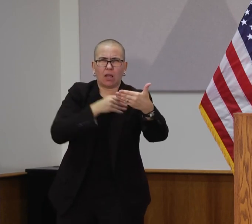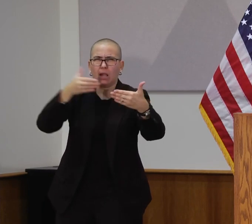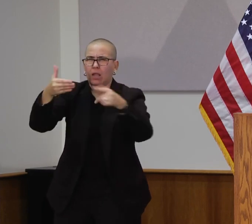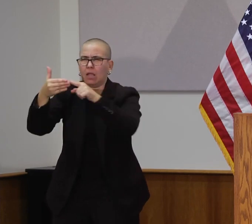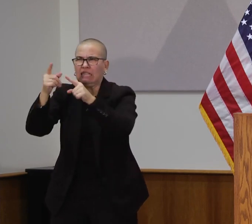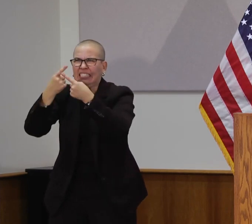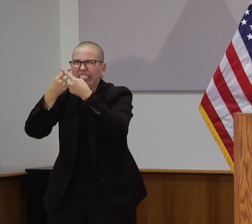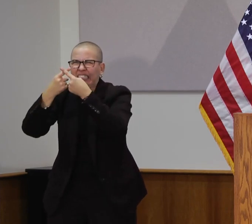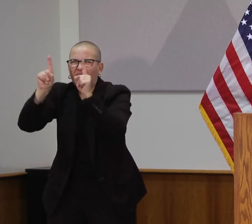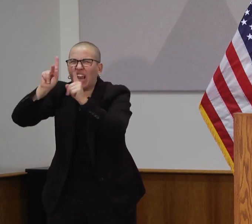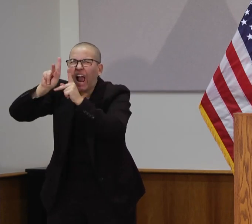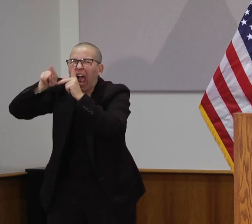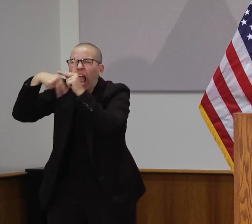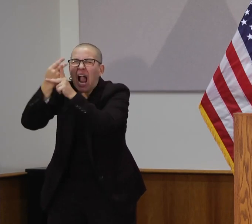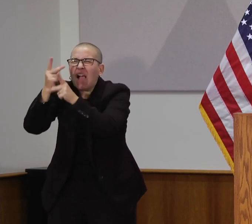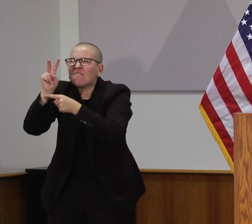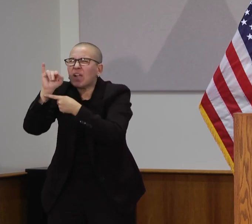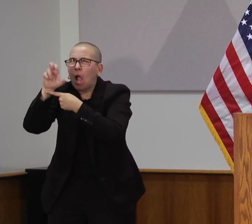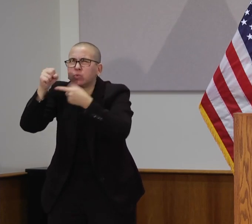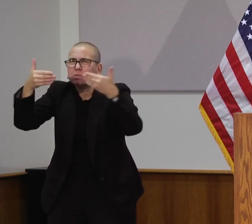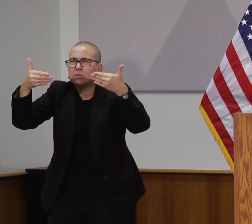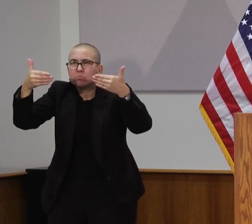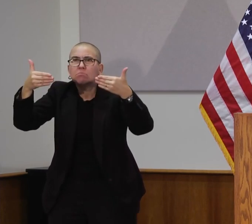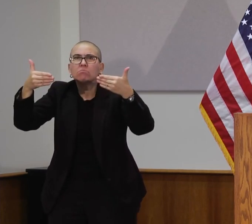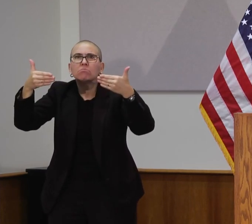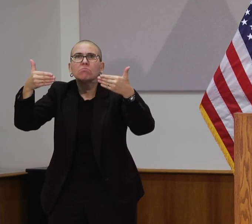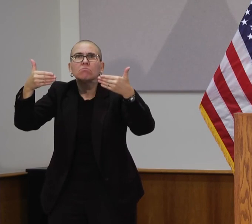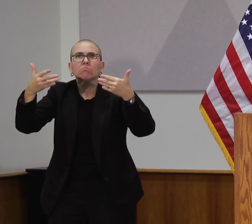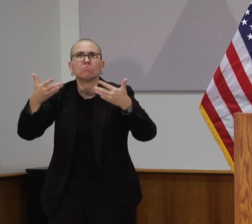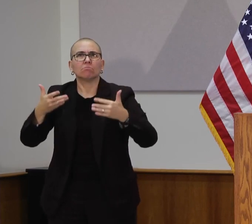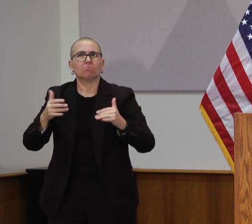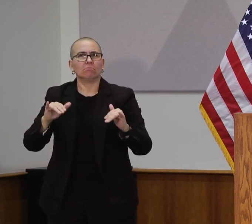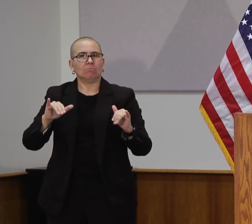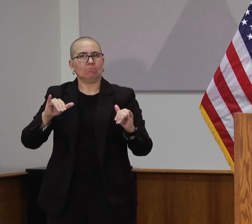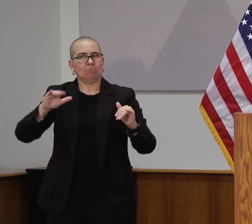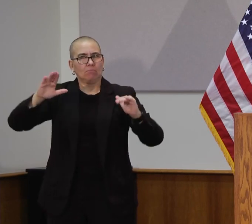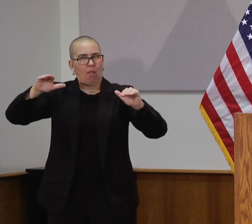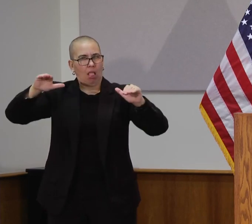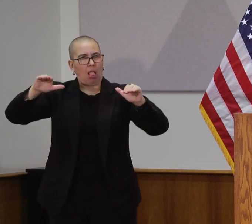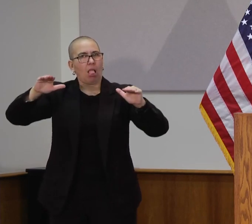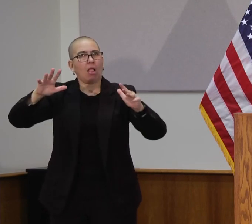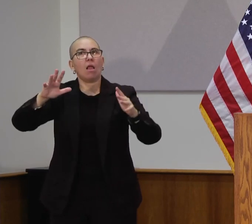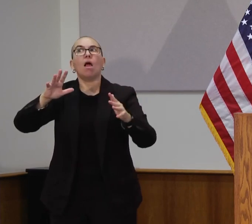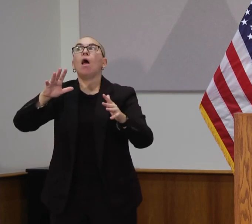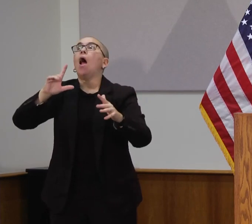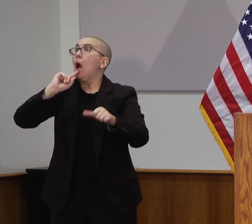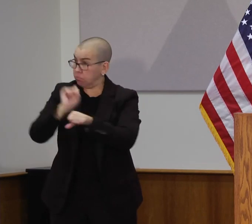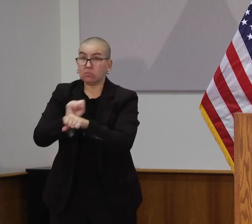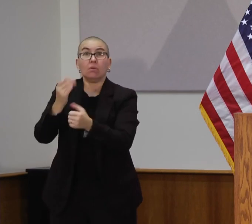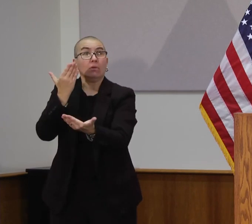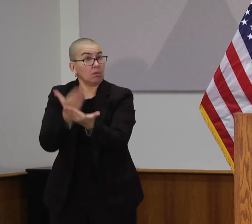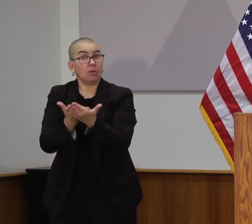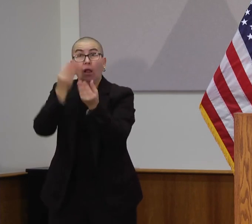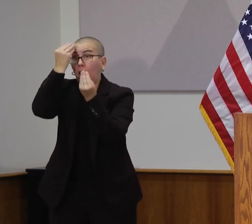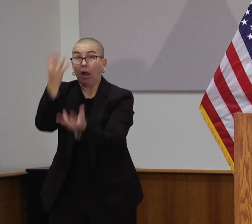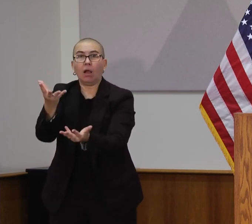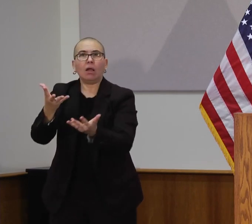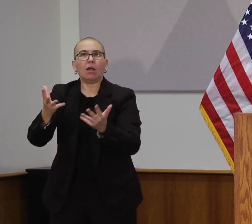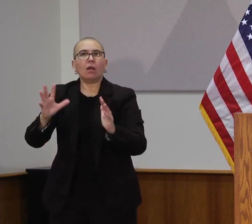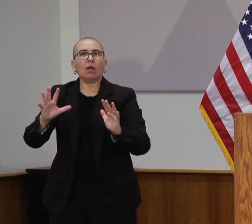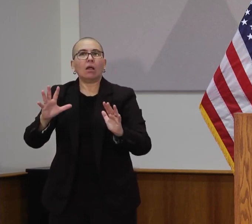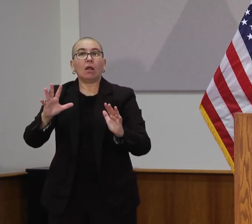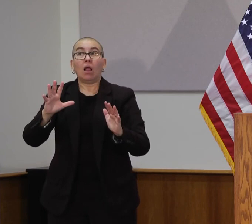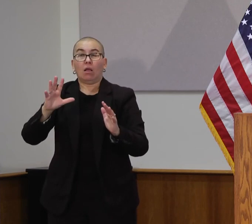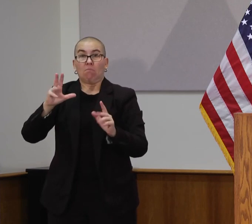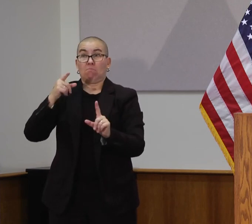passes, 90 days is not very long. So we don't have good information that once you've had the illness, that you are